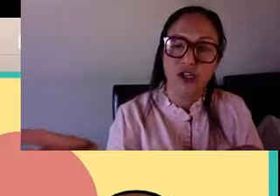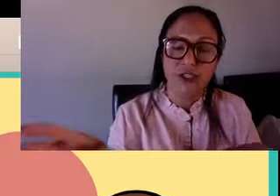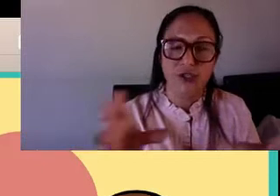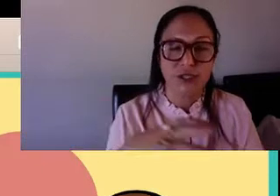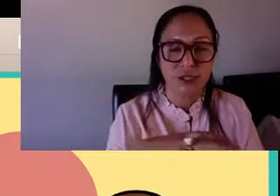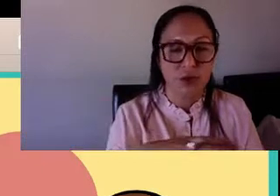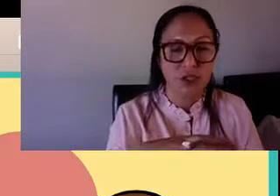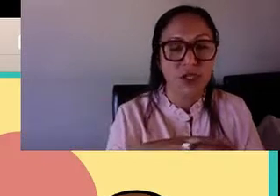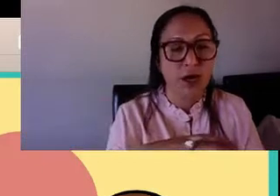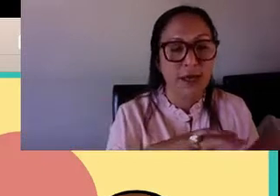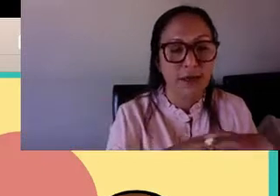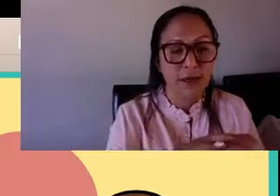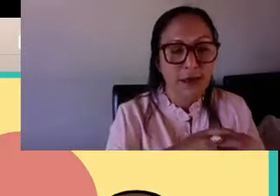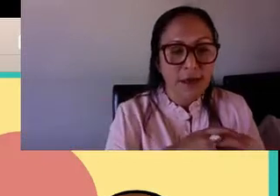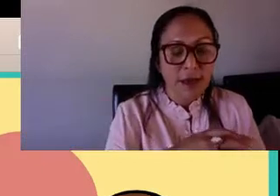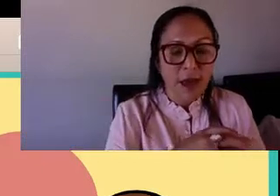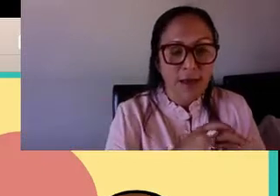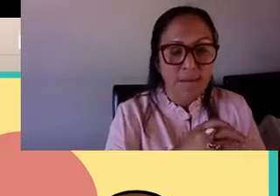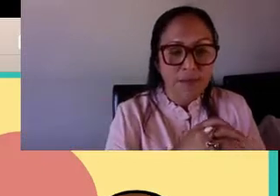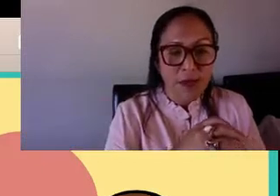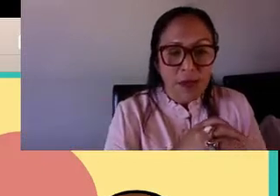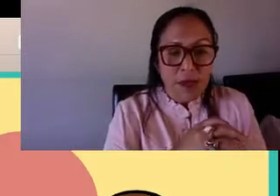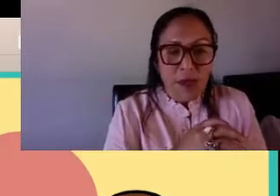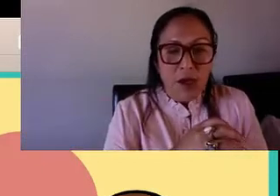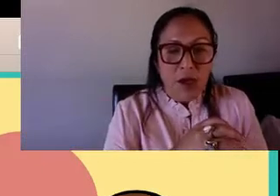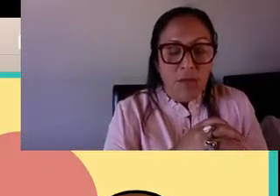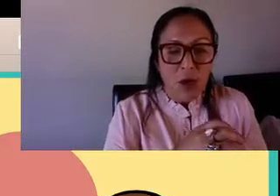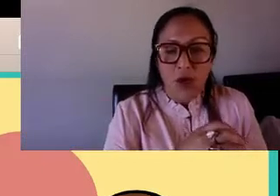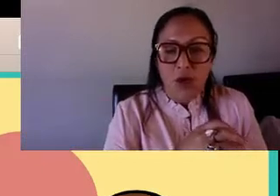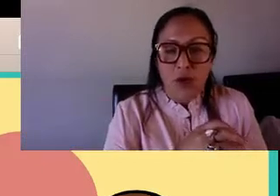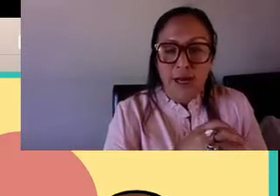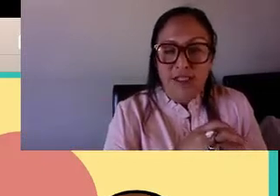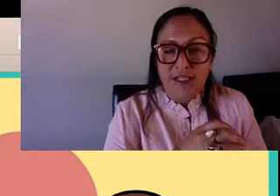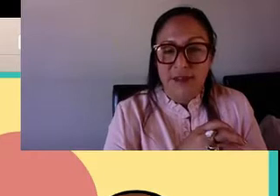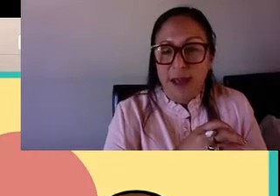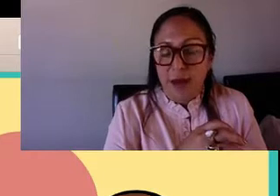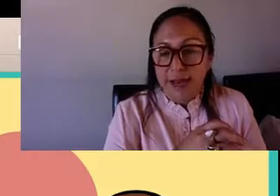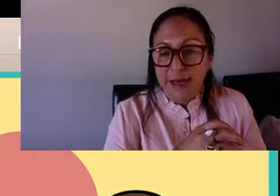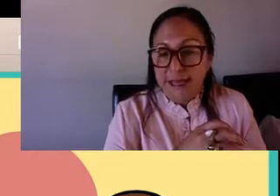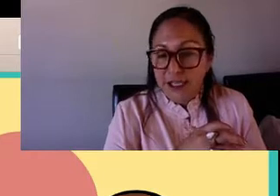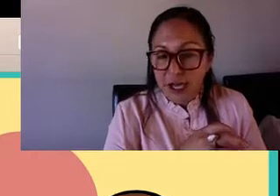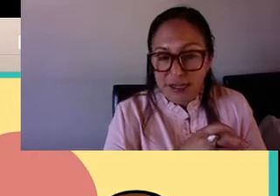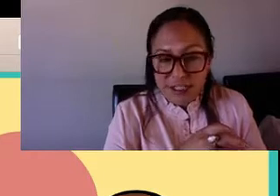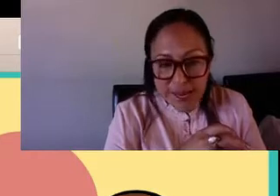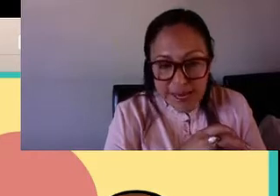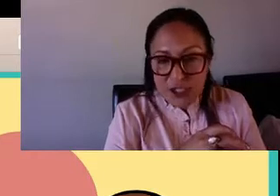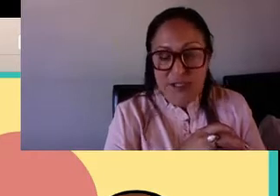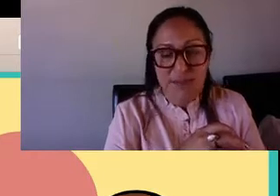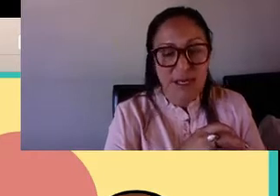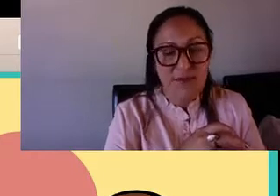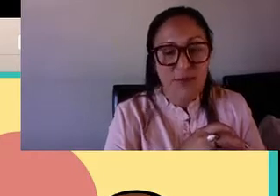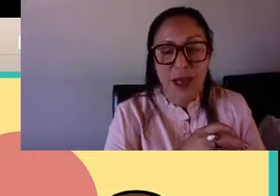from gestures to talking. Um, Motor coordinations of the mouth can delay a child's speech.